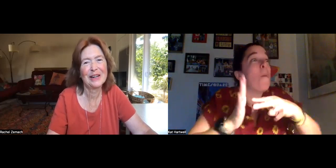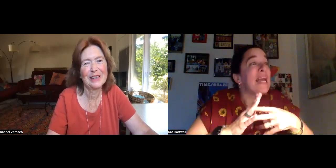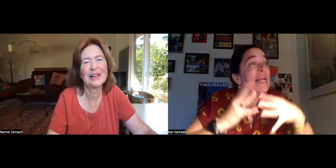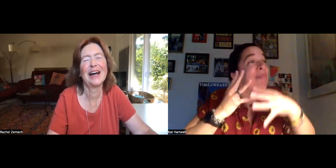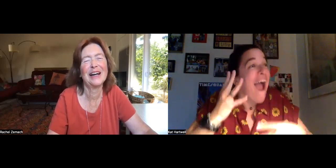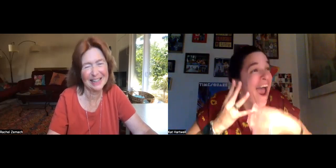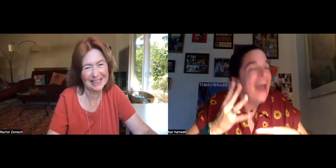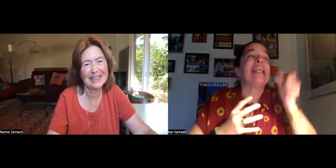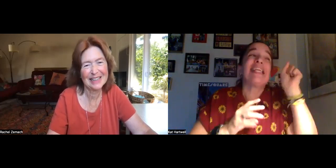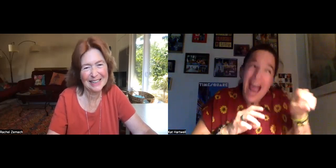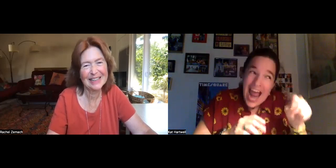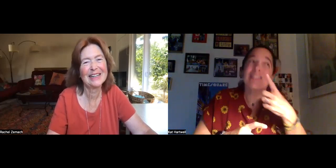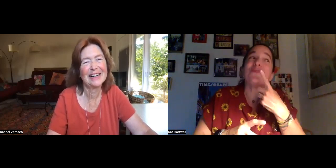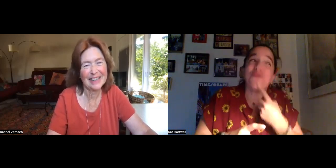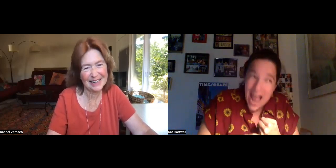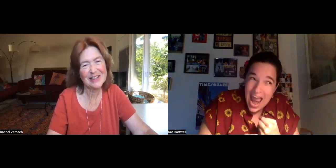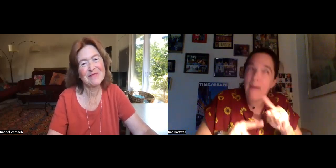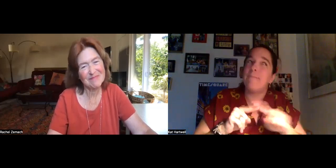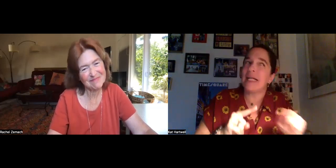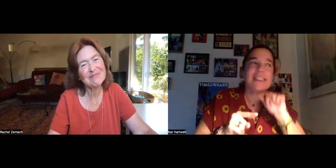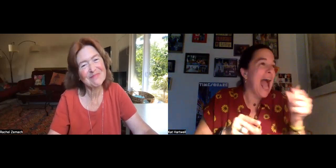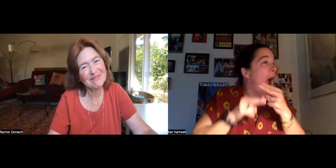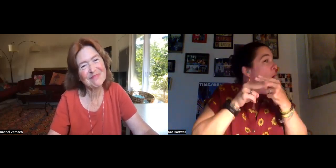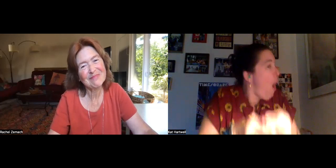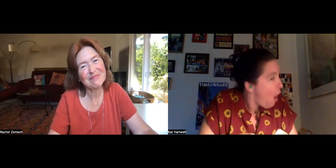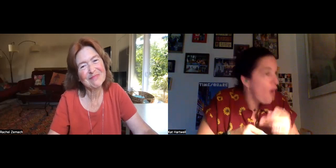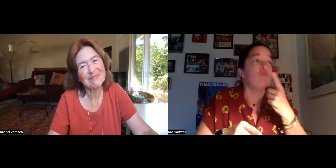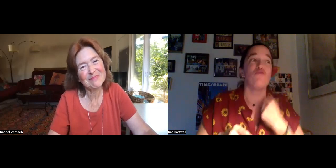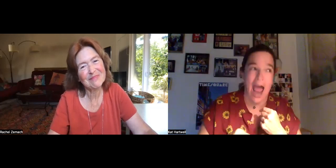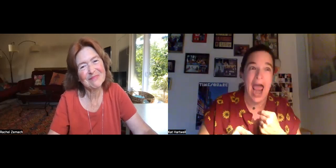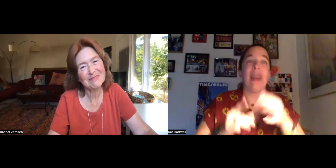You mean red? Yeah, red, but it's not called red.